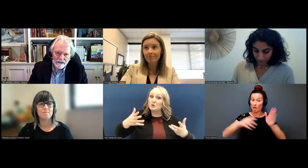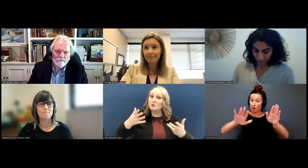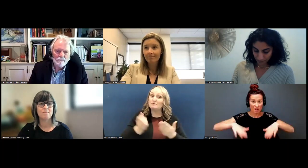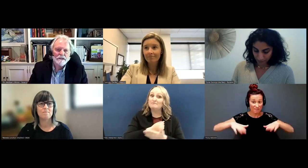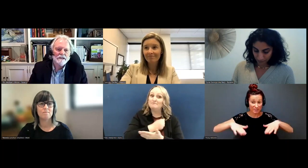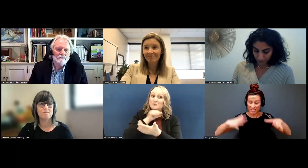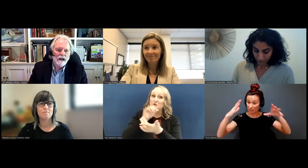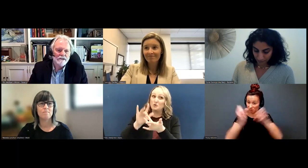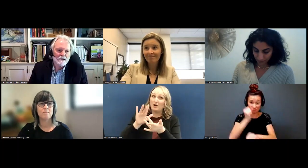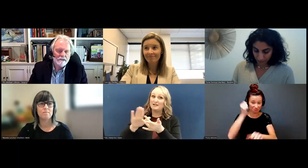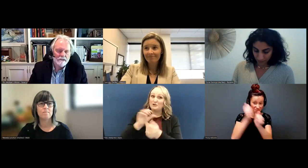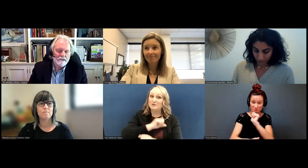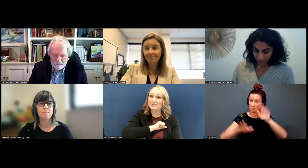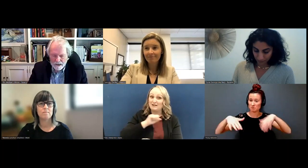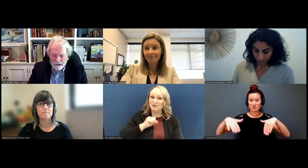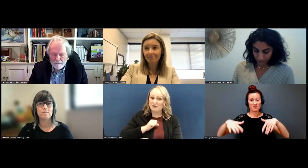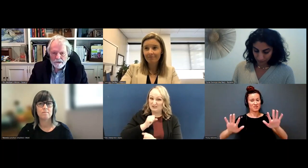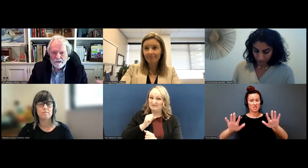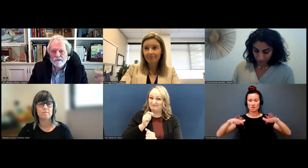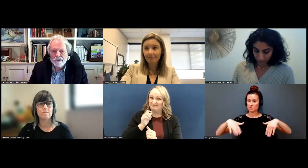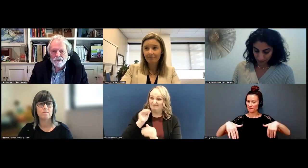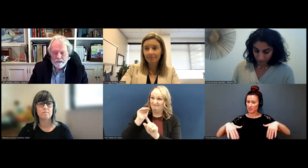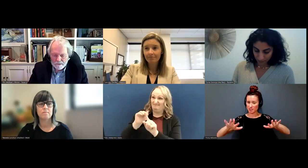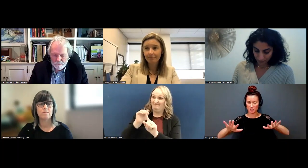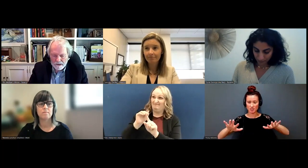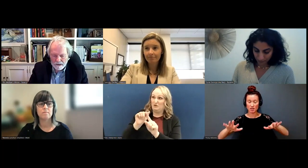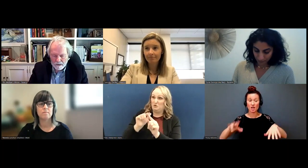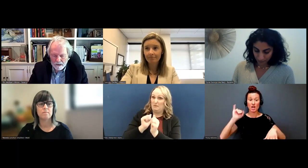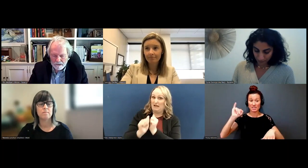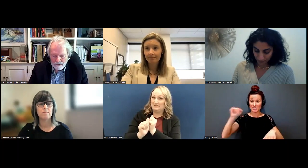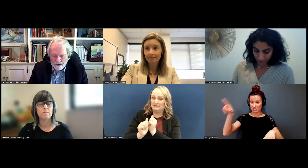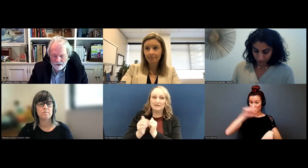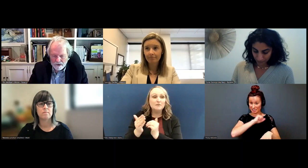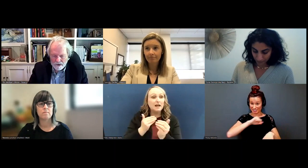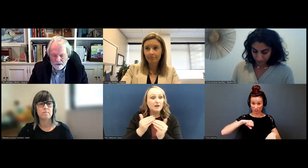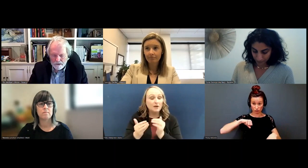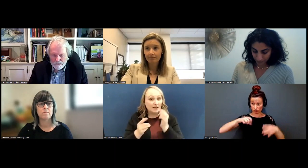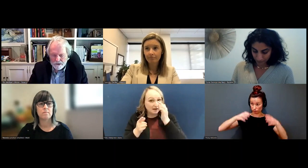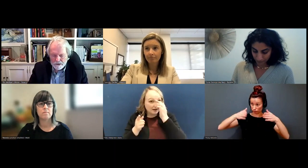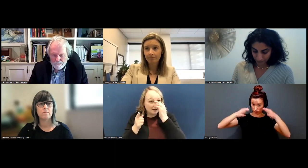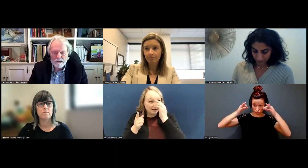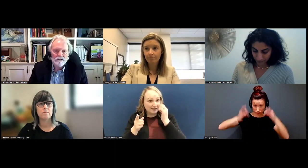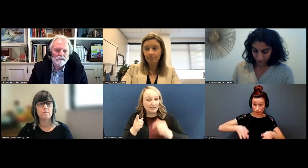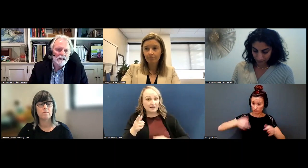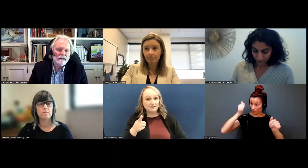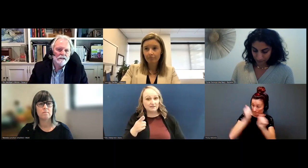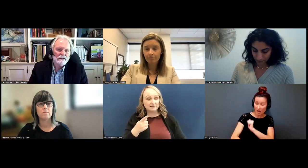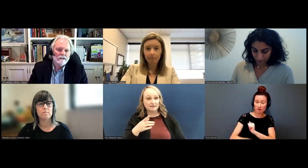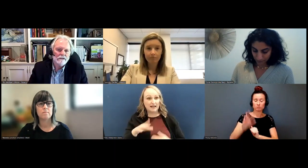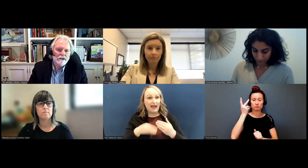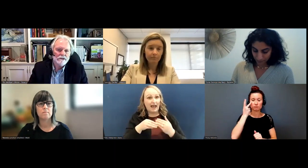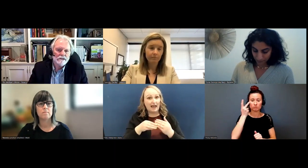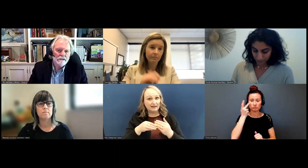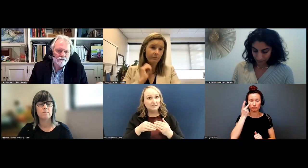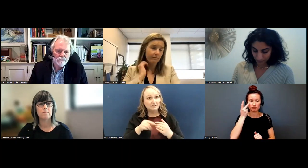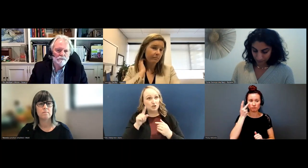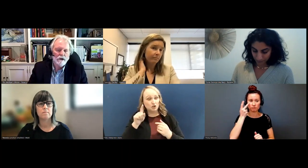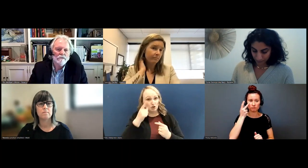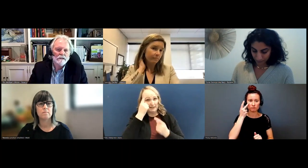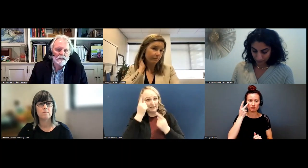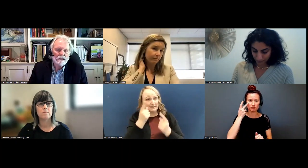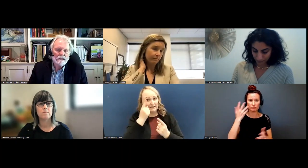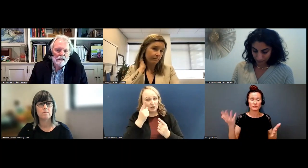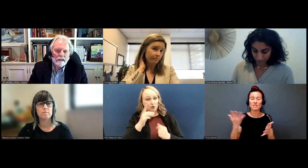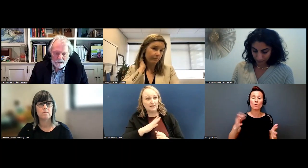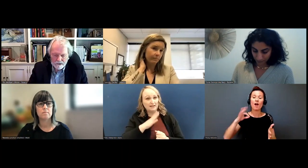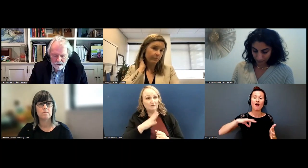and say, please pass these amendments. But they've taken this amendment and said, not only should the benefit take into consideration the official